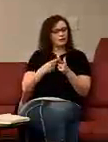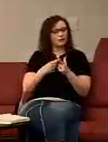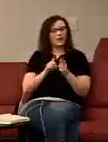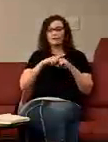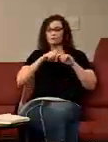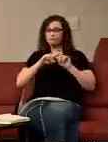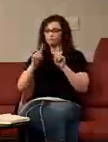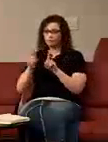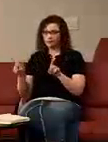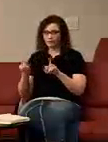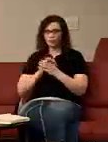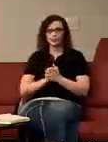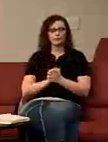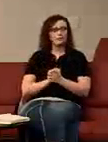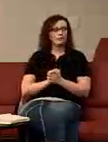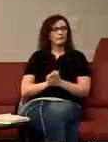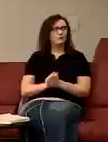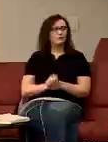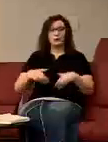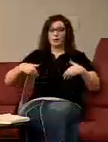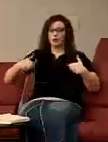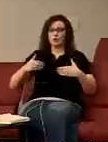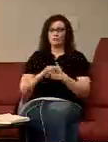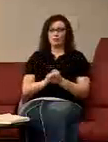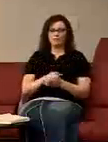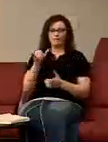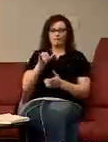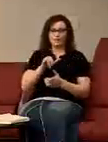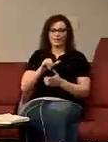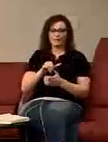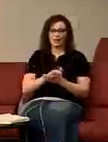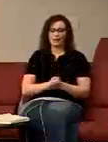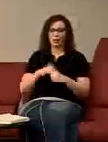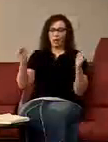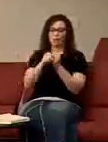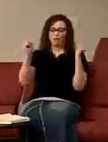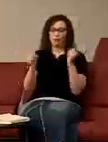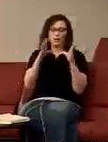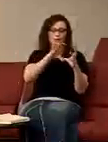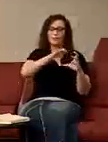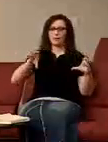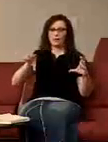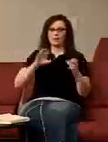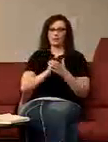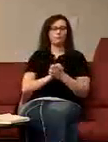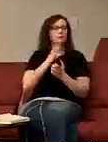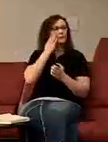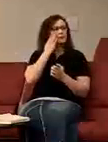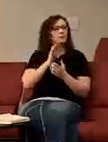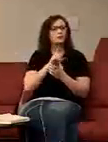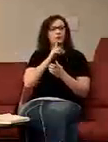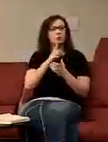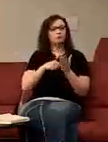Well, the chimp, it's like a dynamite pack or something. It comes and one nerve ending will go to the whole bunch of them. Well, so what